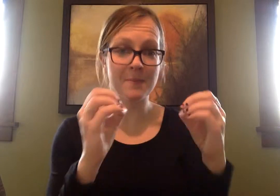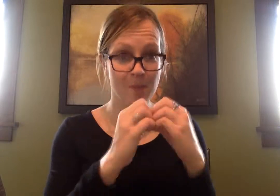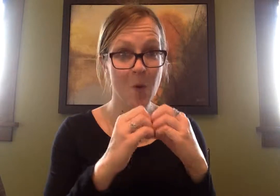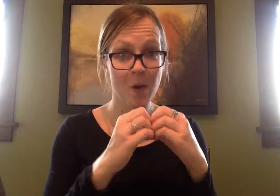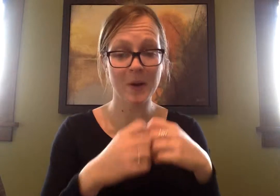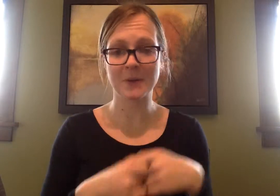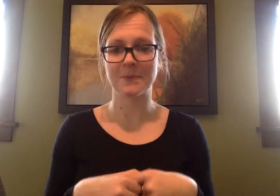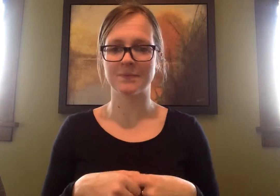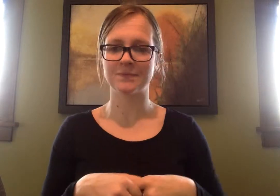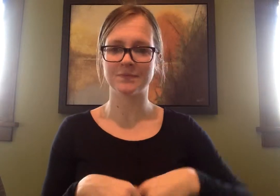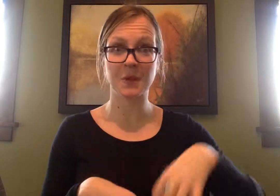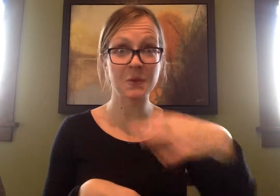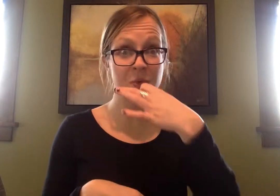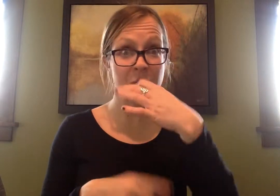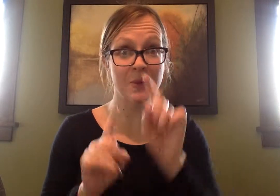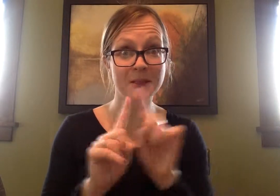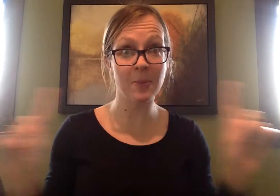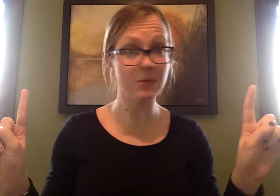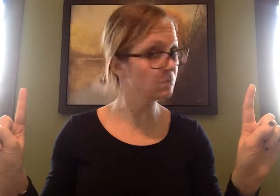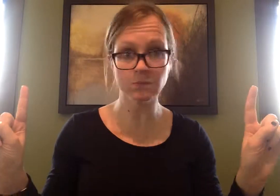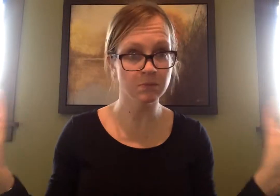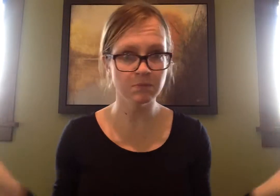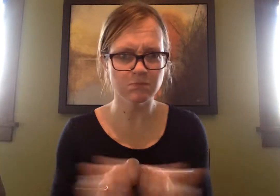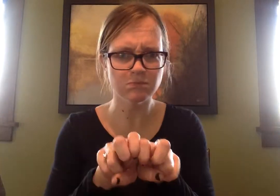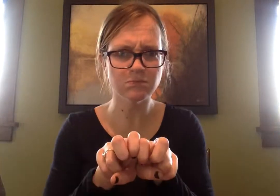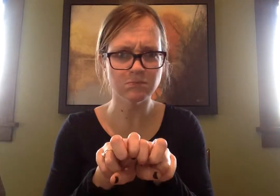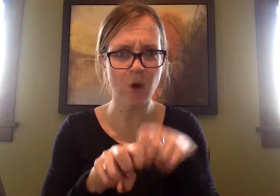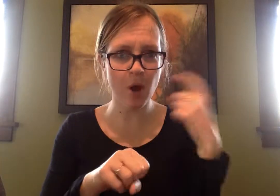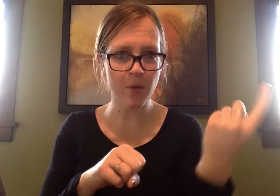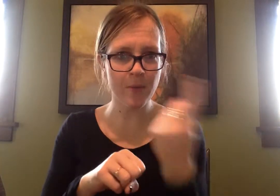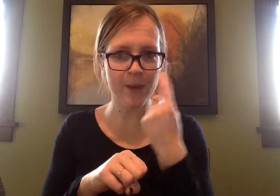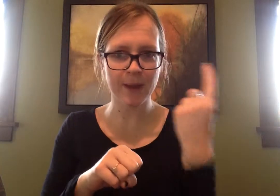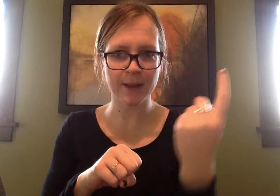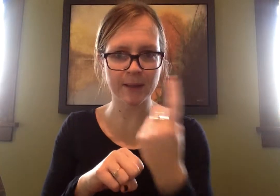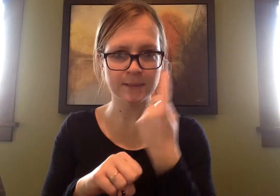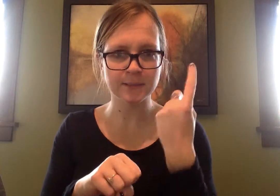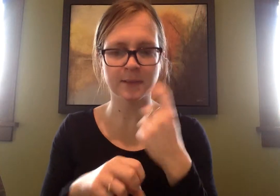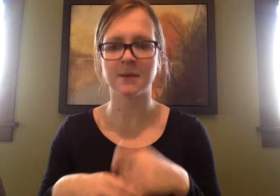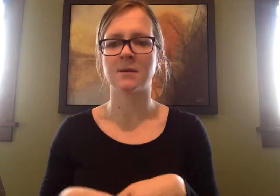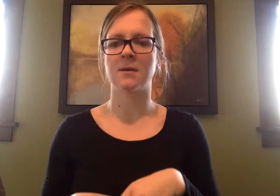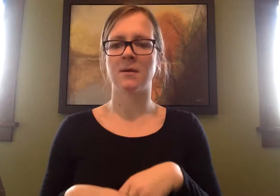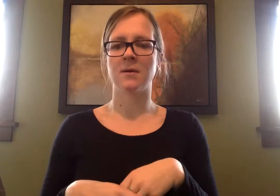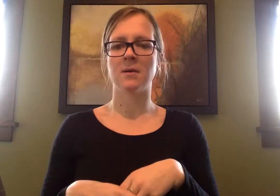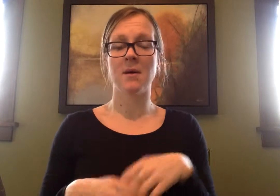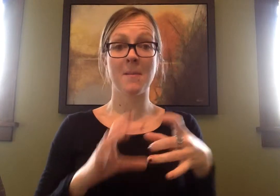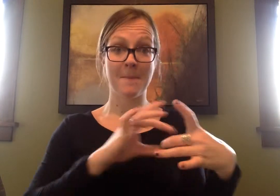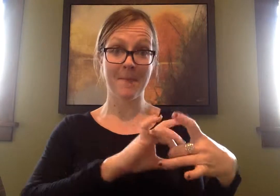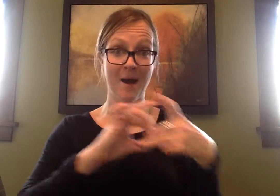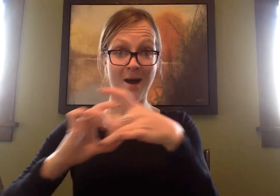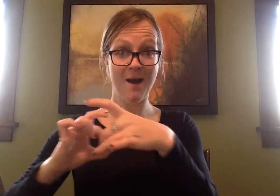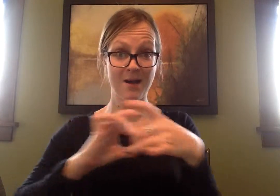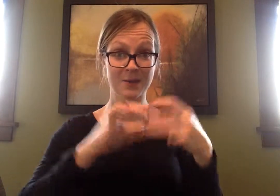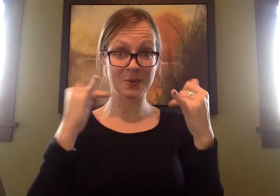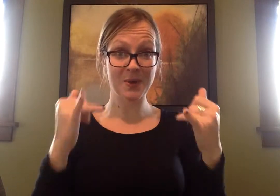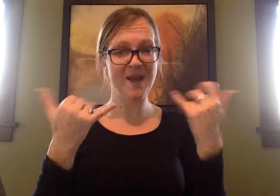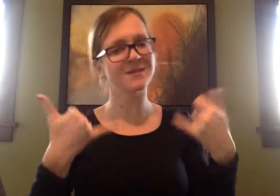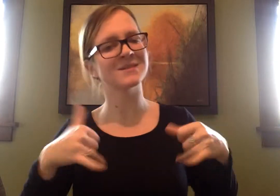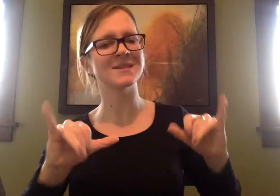were inseparable. Their bond remains very strong to this day. They swim together,